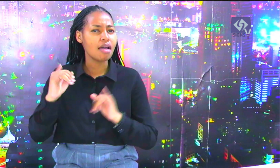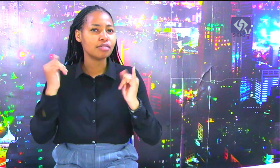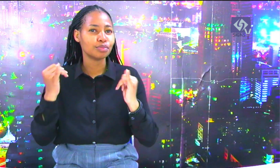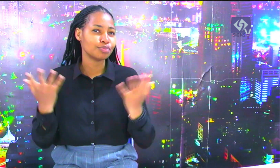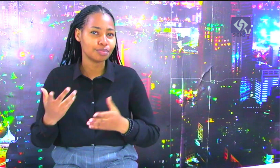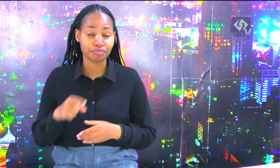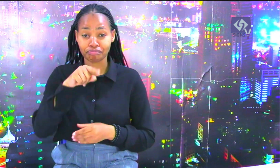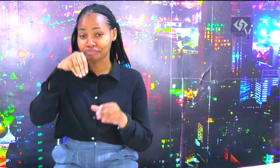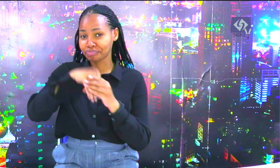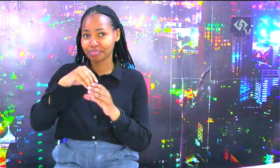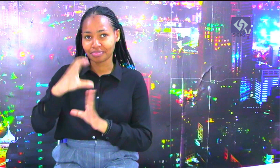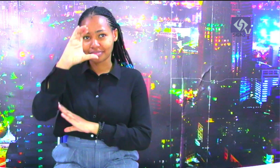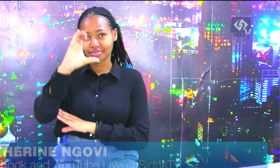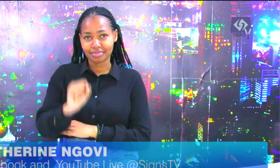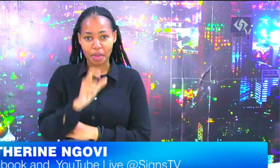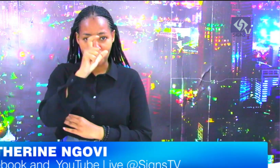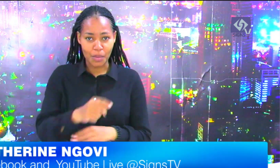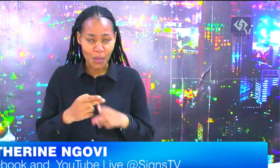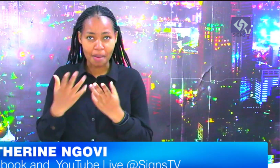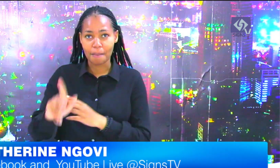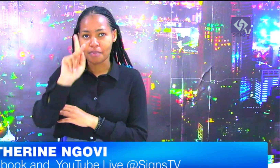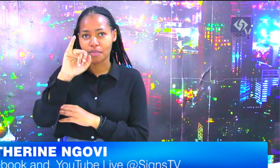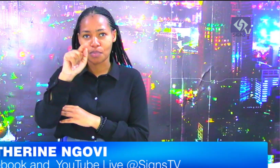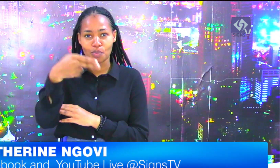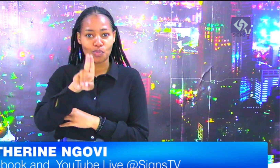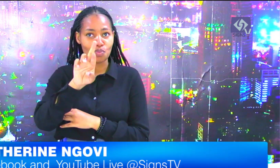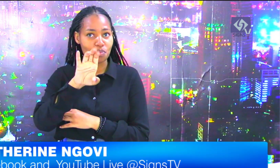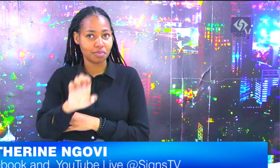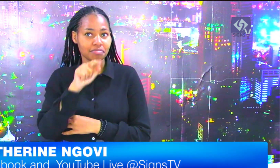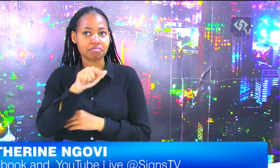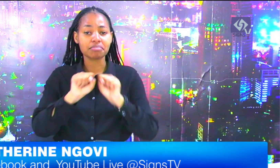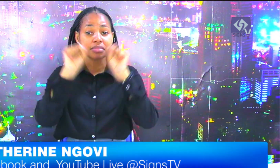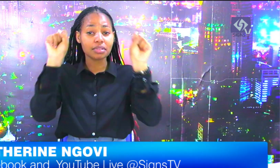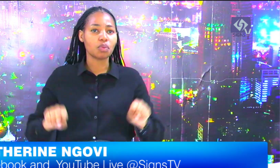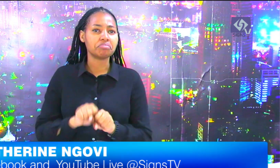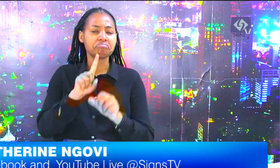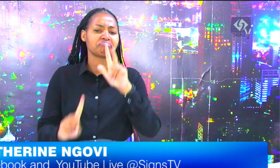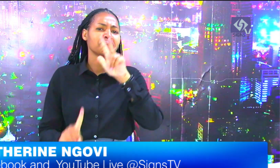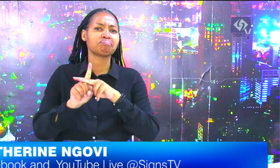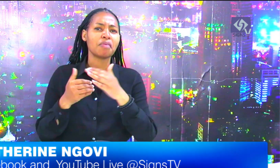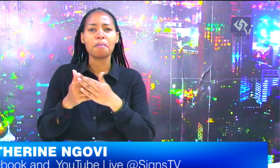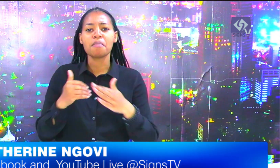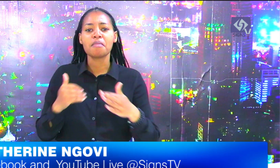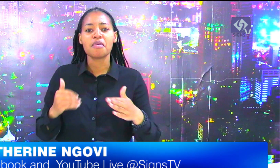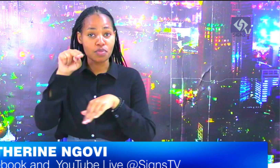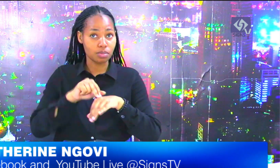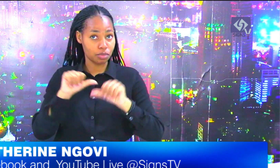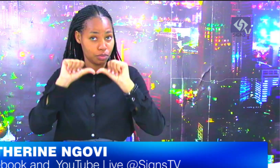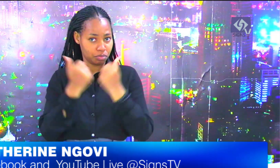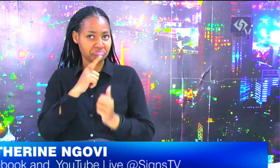Kisumu border. The CS is expected to update MPs on the recent clashes between